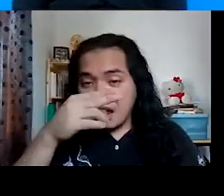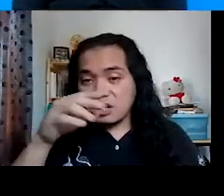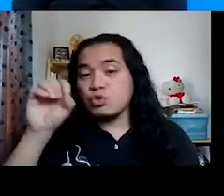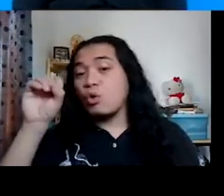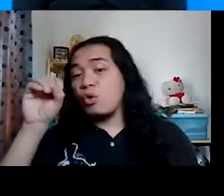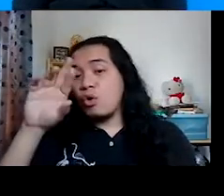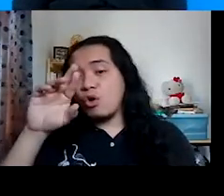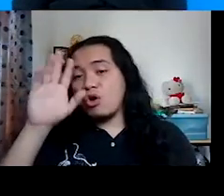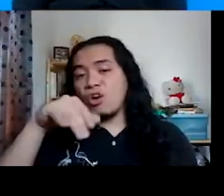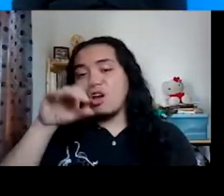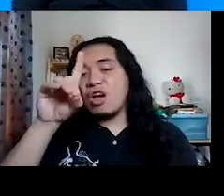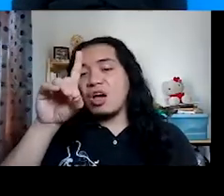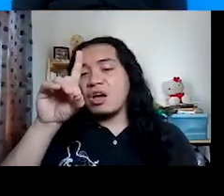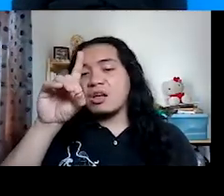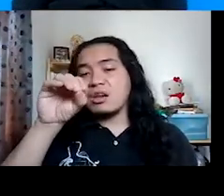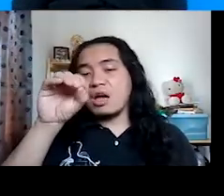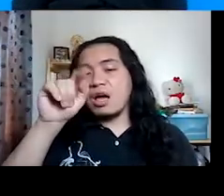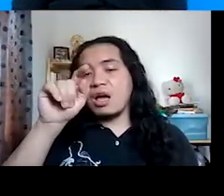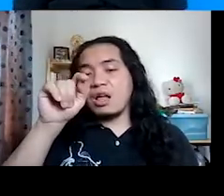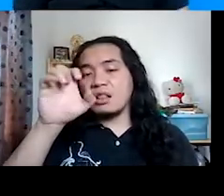smaller. Mhm.